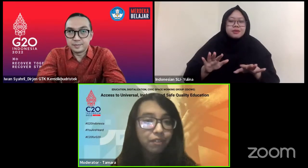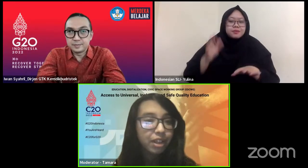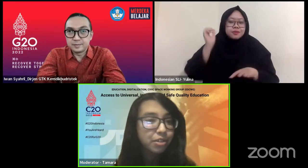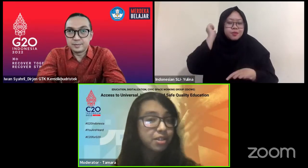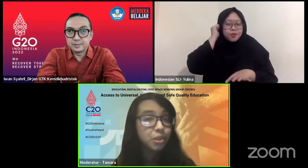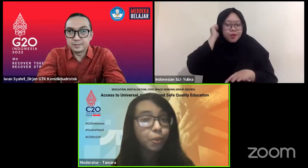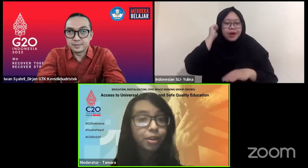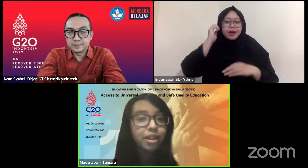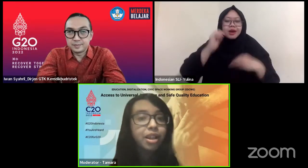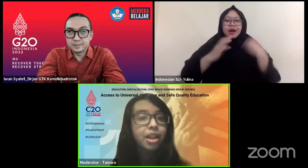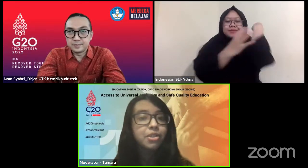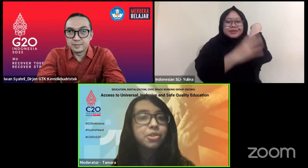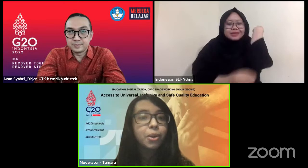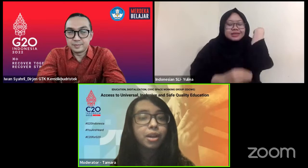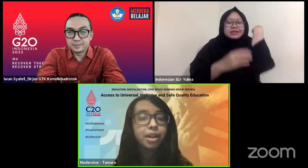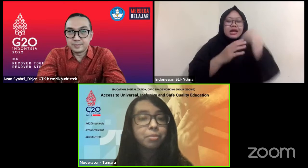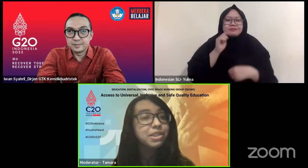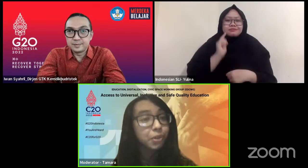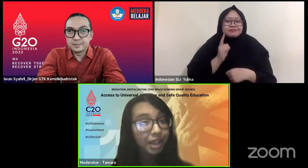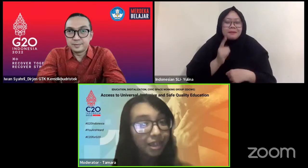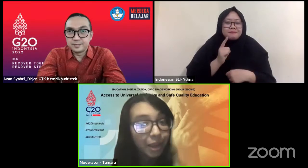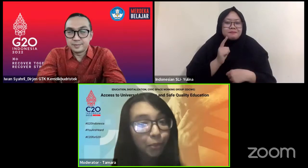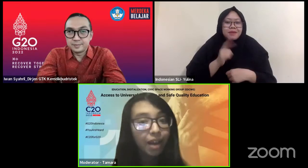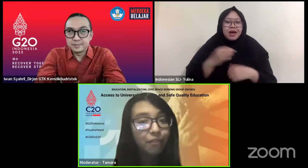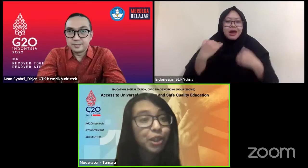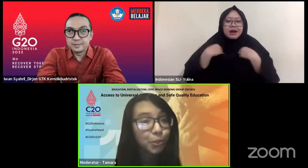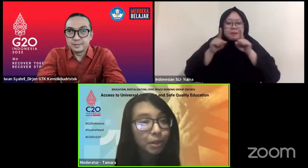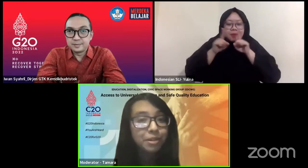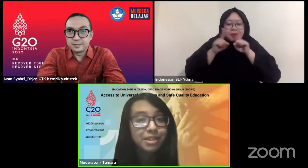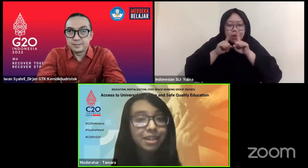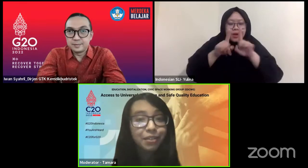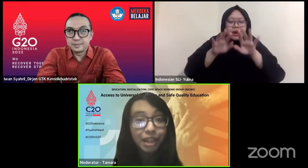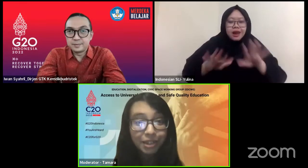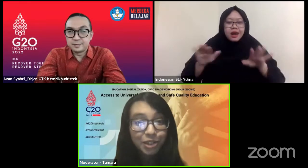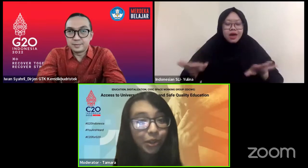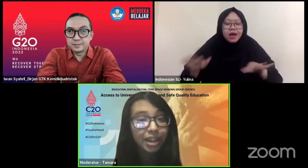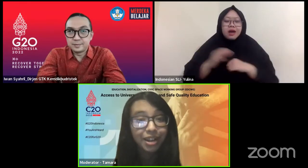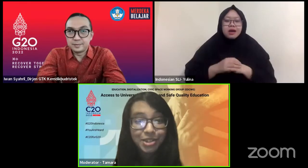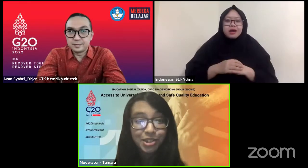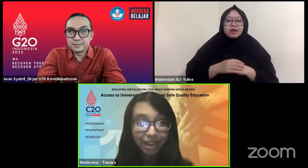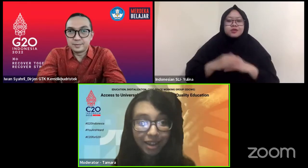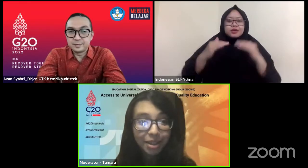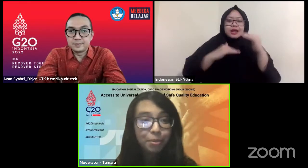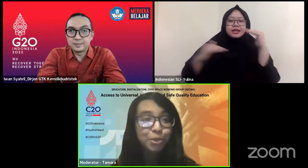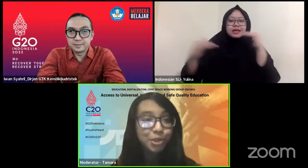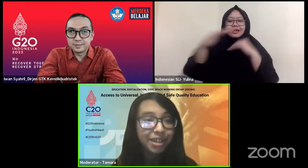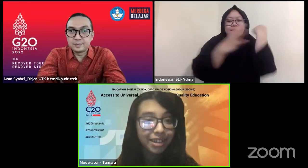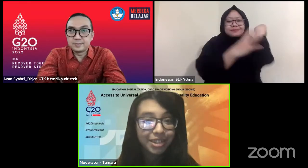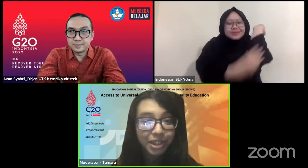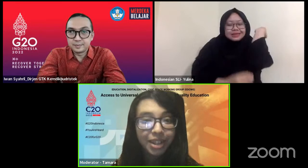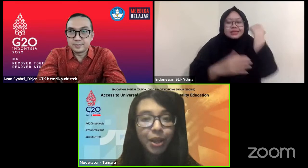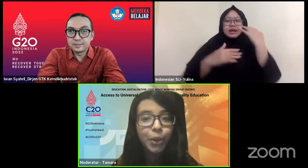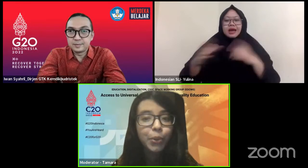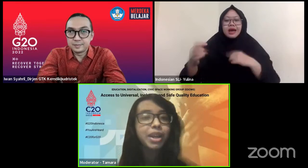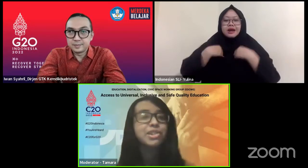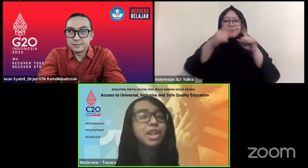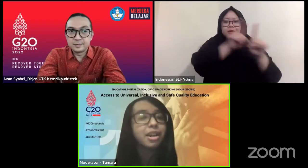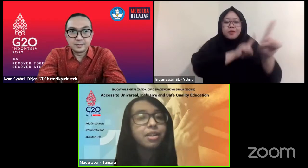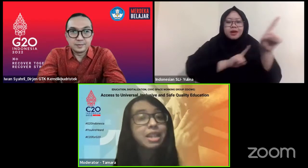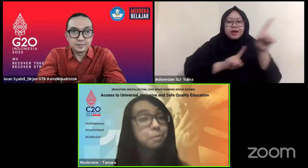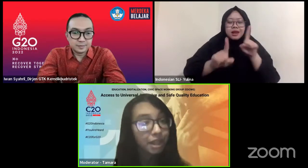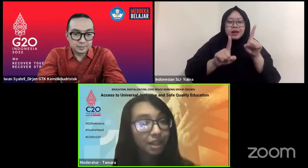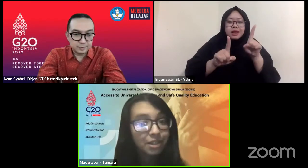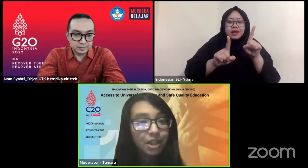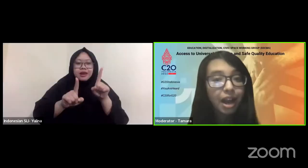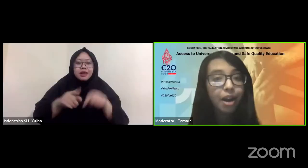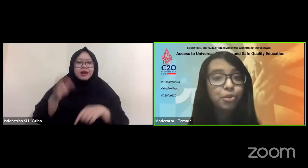of livelihoods, and so on. So it's great that we have a youth representative here joining us today, Putri Gayatri, who can share